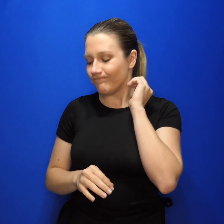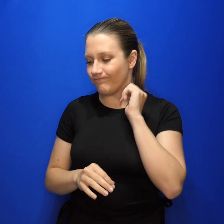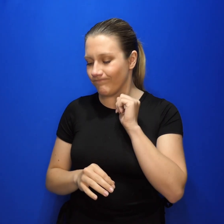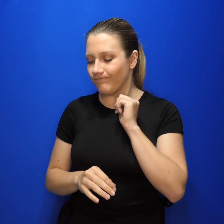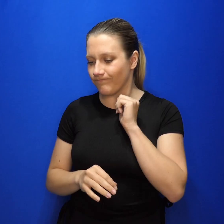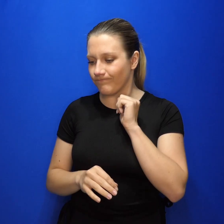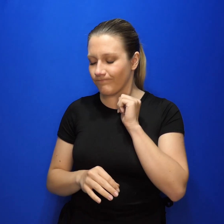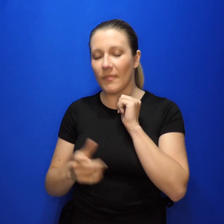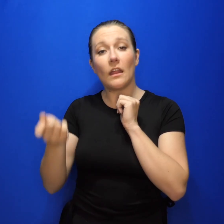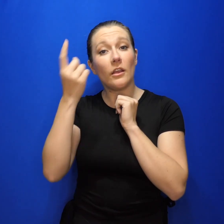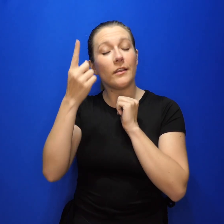of